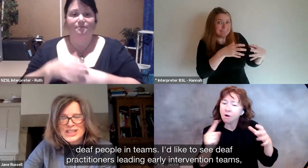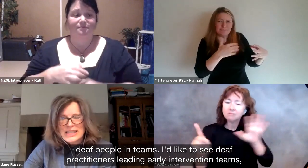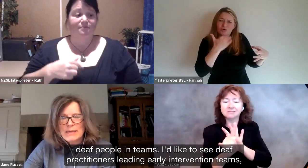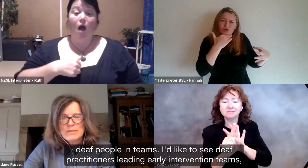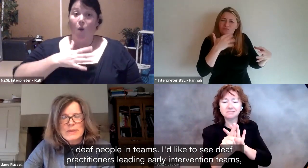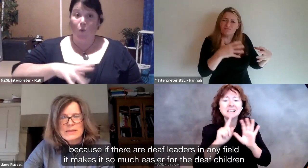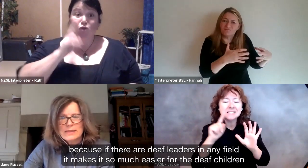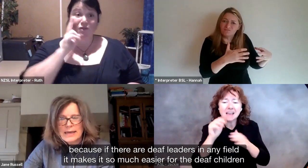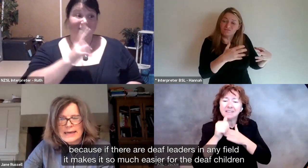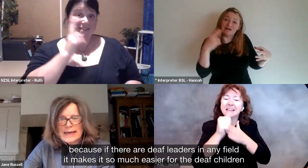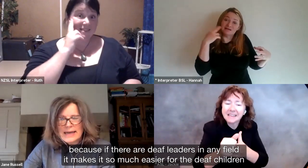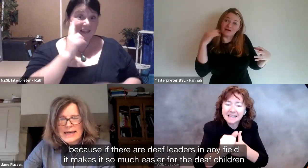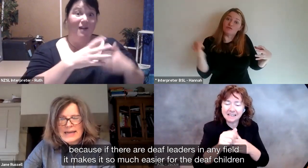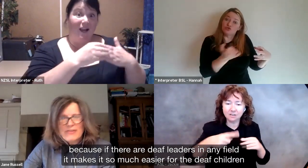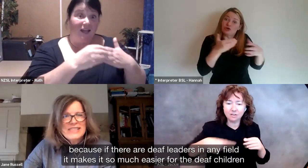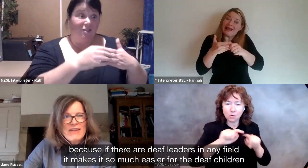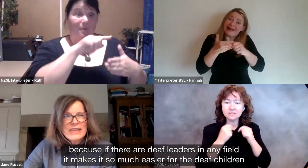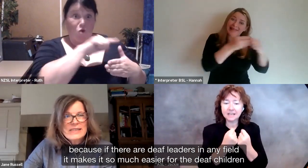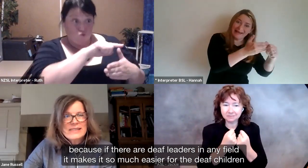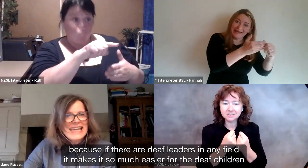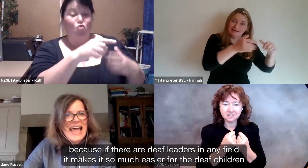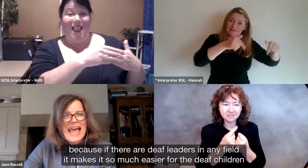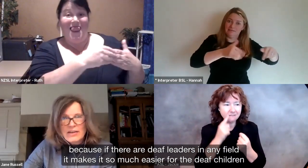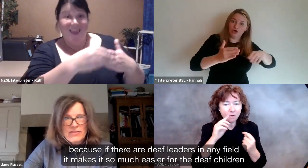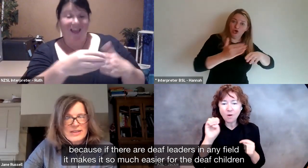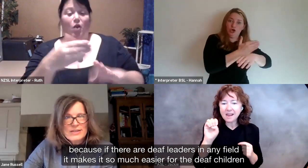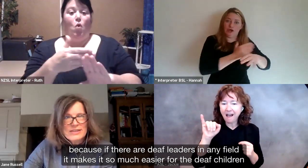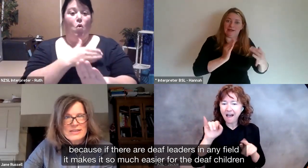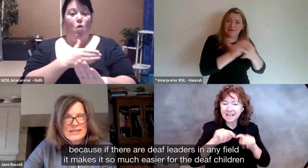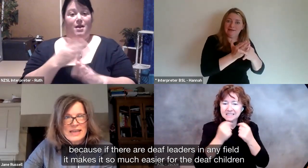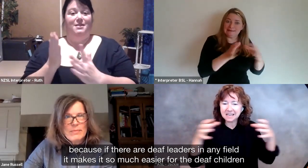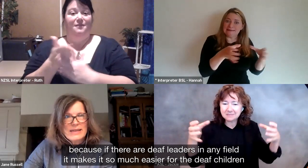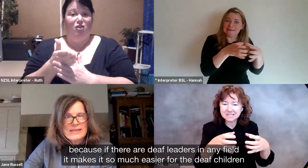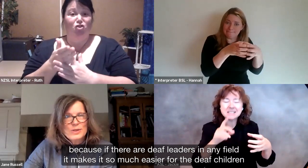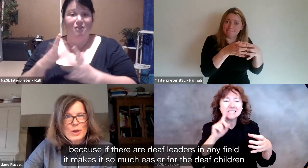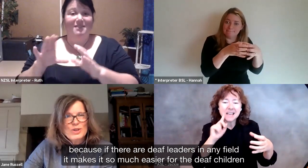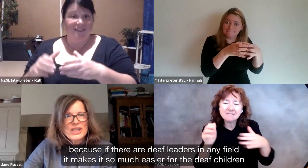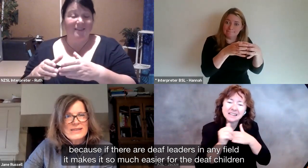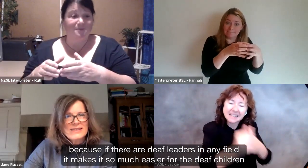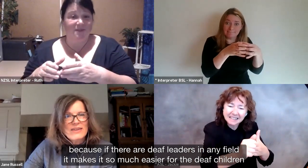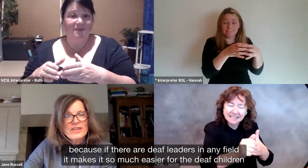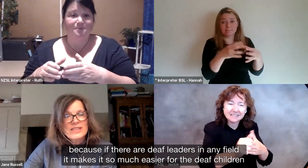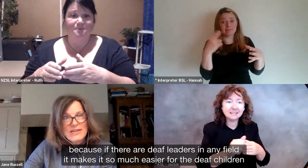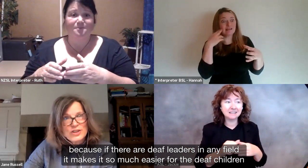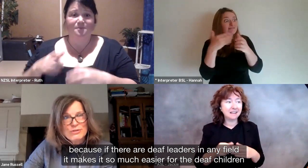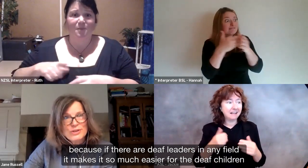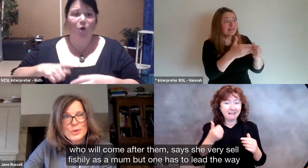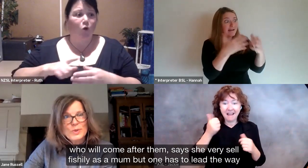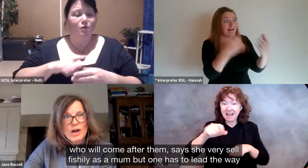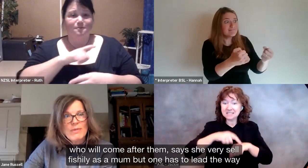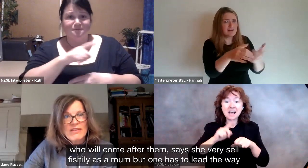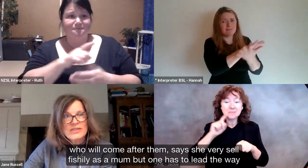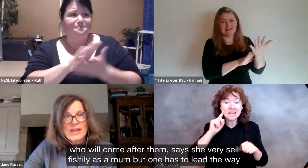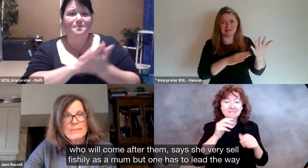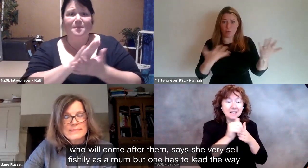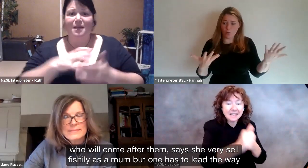intervention teams, because if there are deaf leaders in any field, it makes it so much easier for the deaf children who